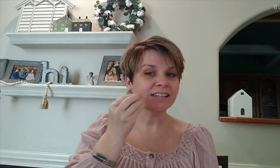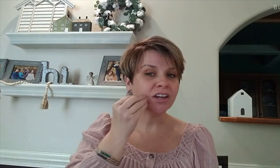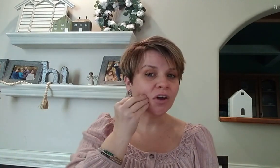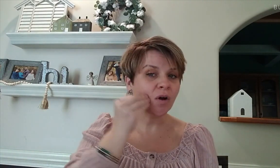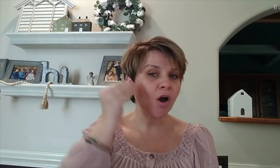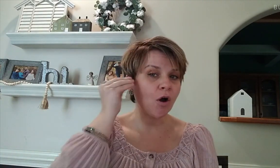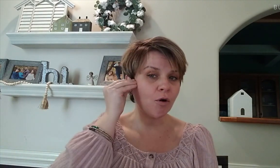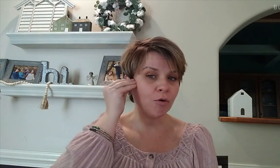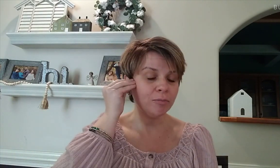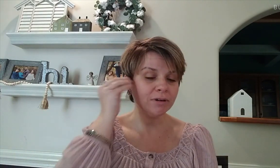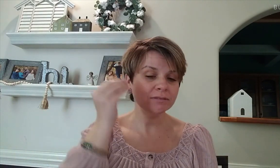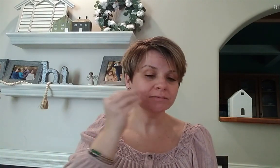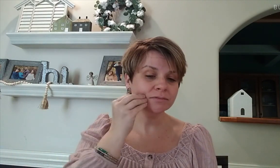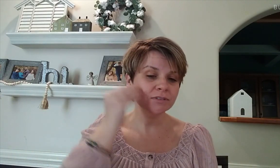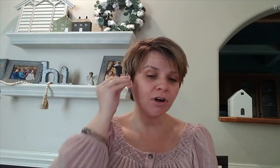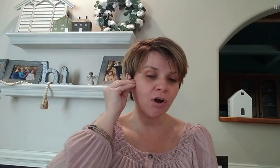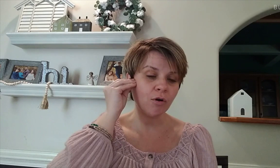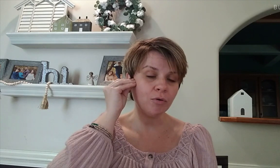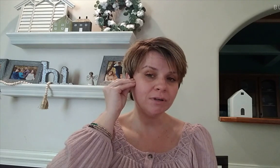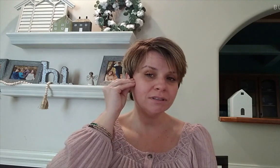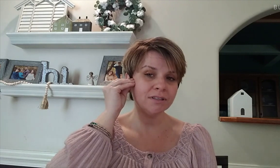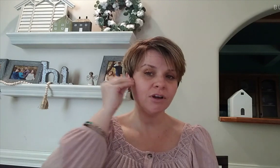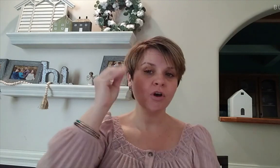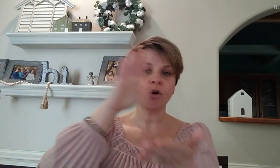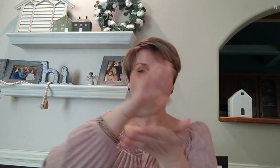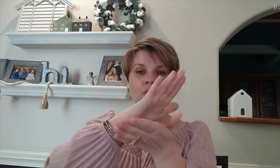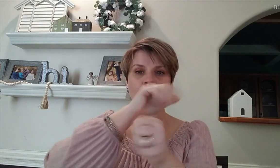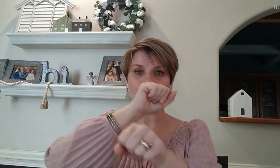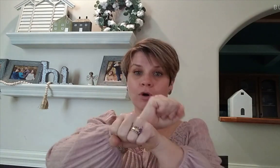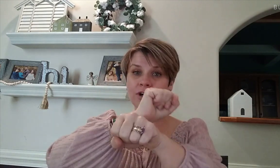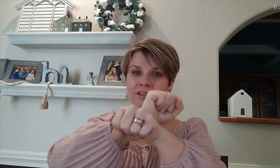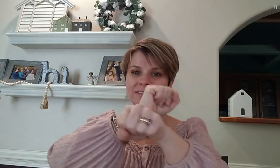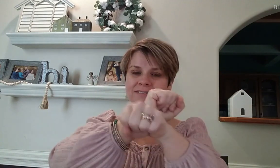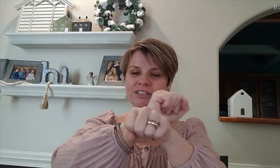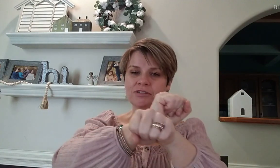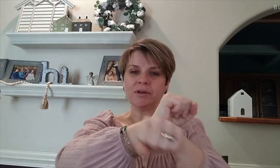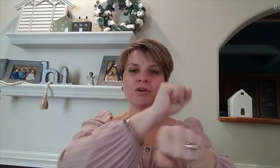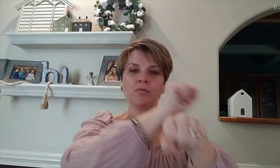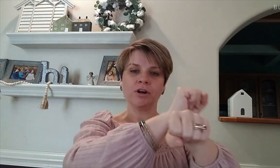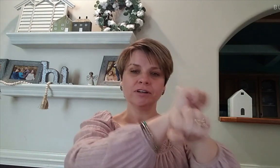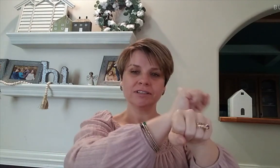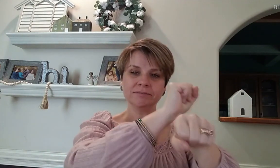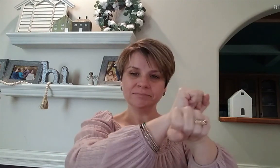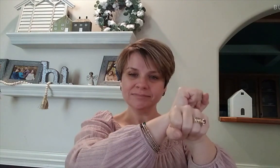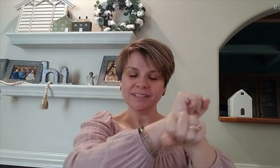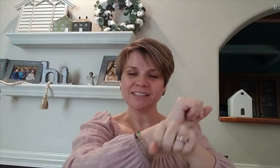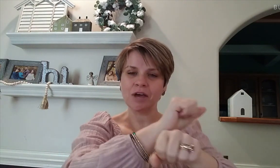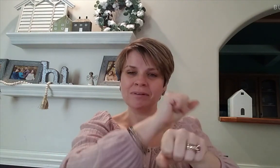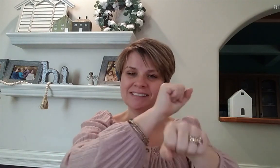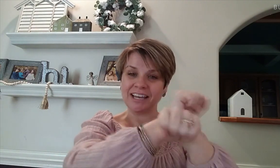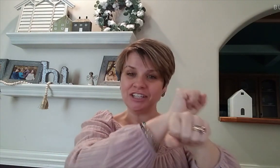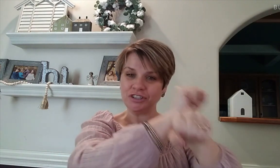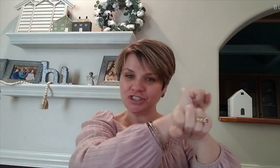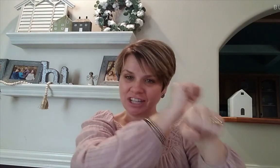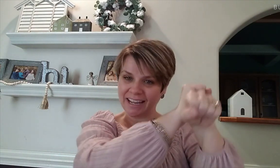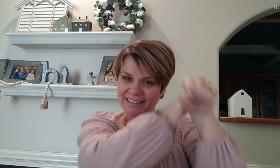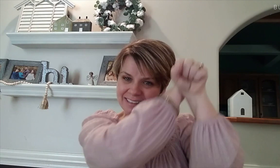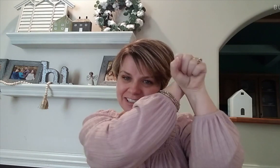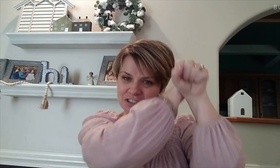go home, home. Work, work. So it's like your chain there, showing